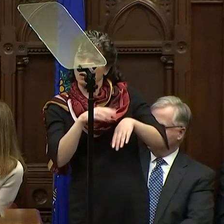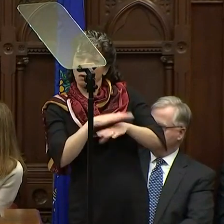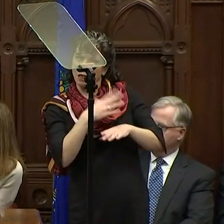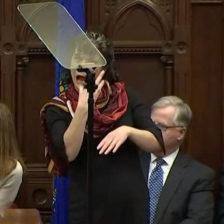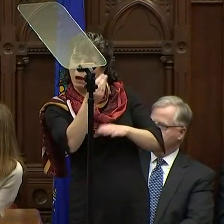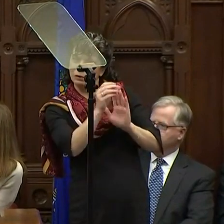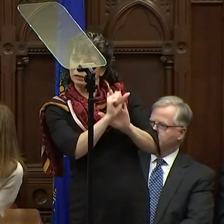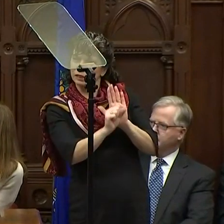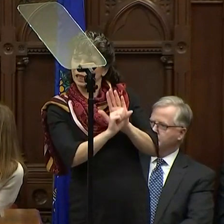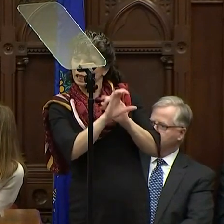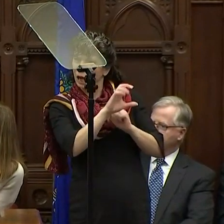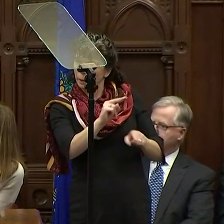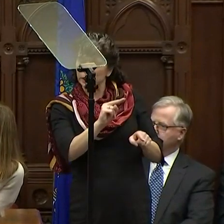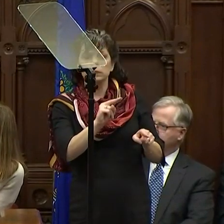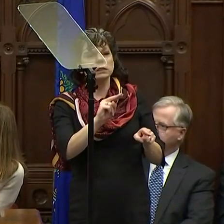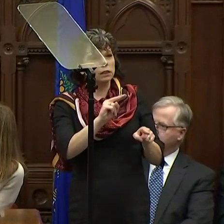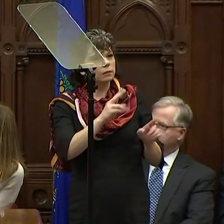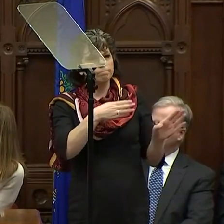out-of-state companies,